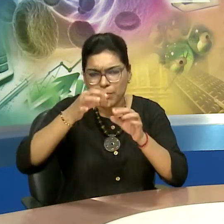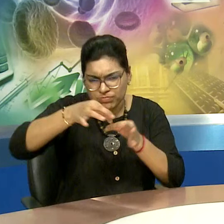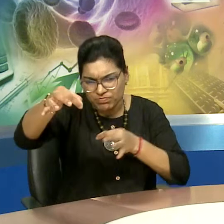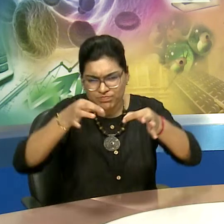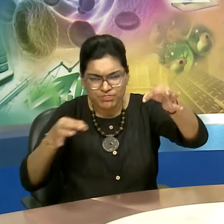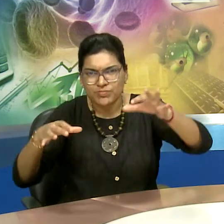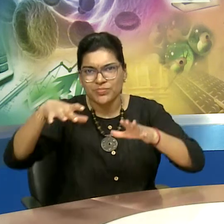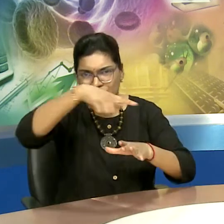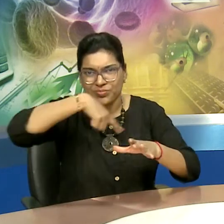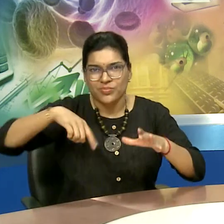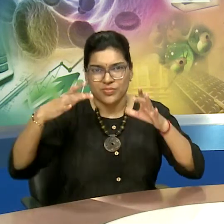to increase